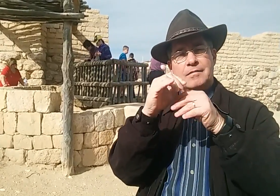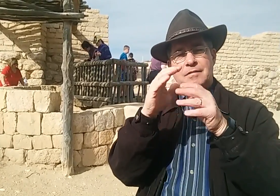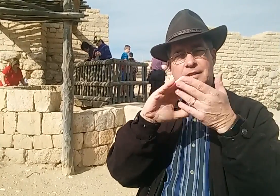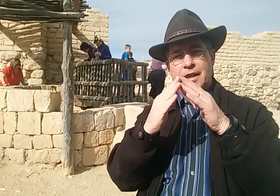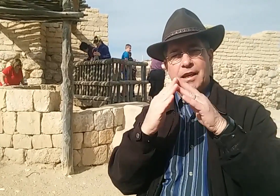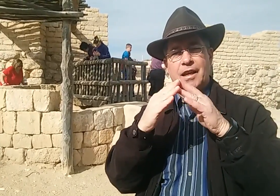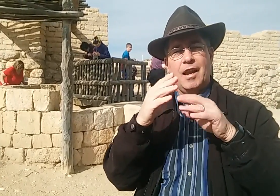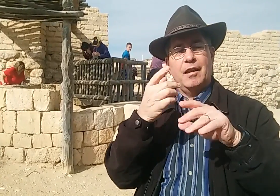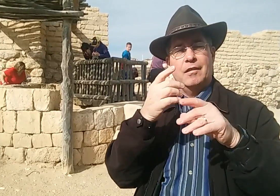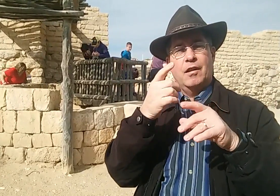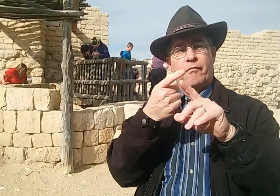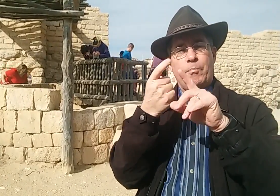Beersheba.